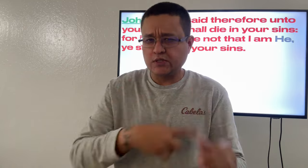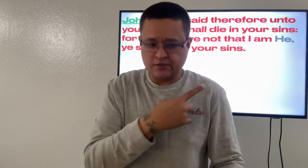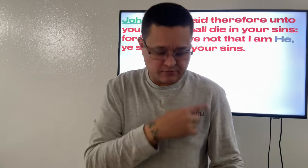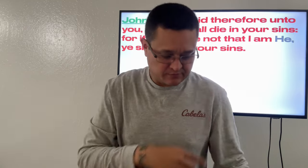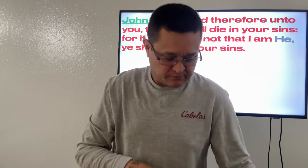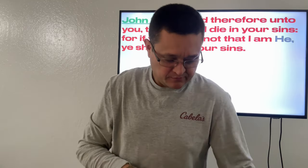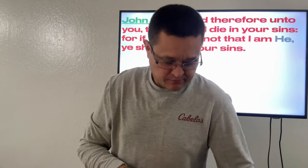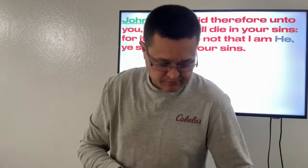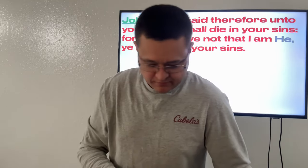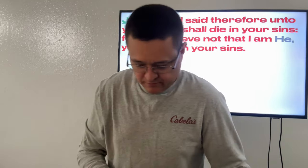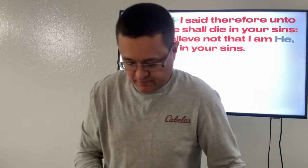Okay, so go ahead and read.